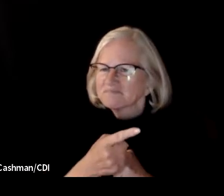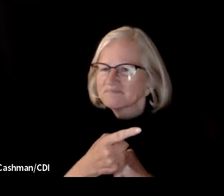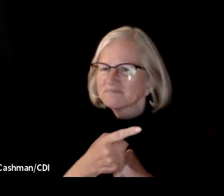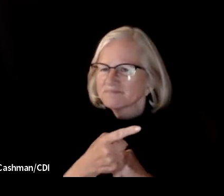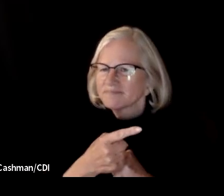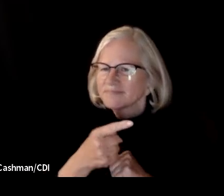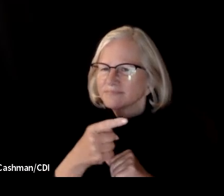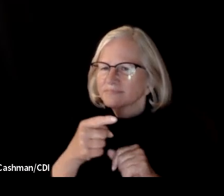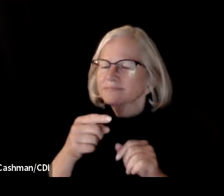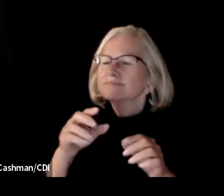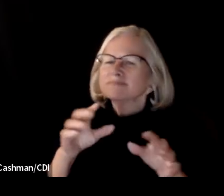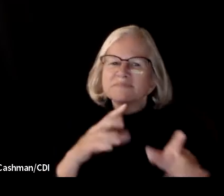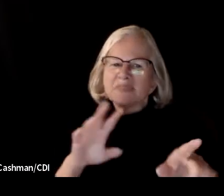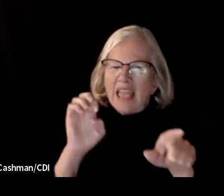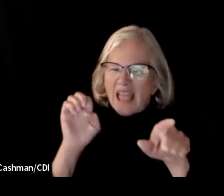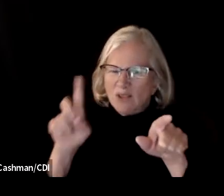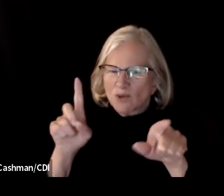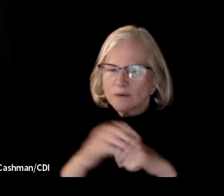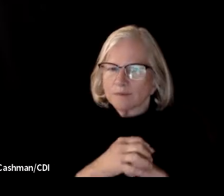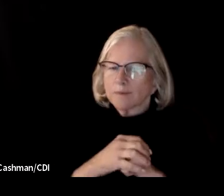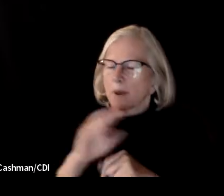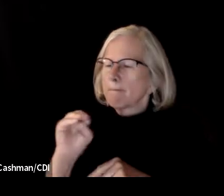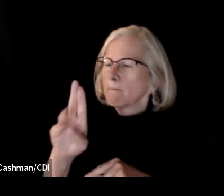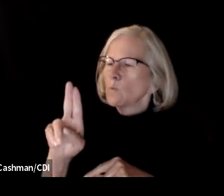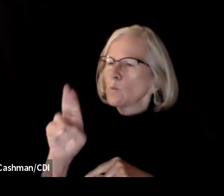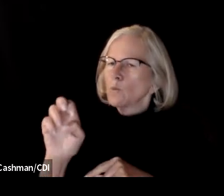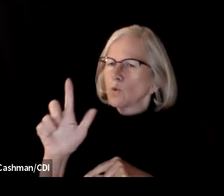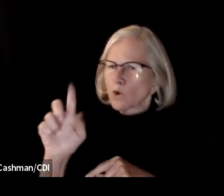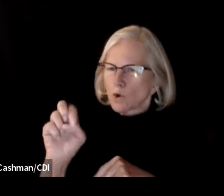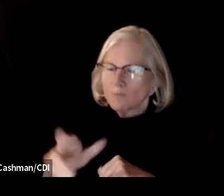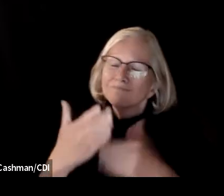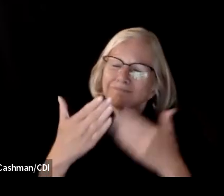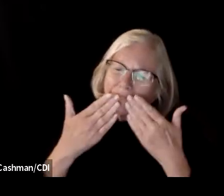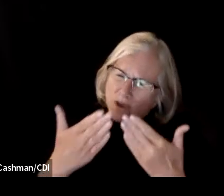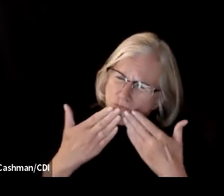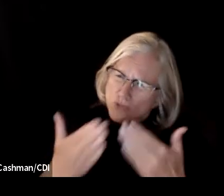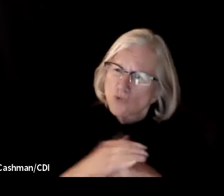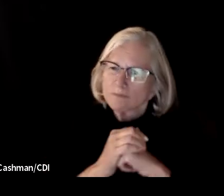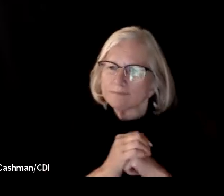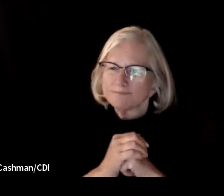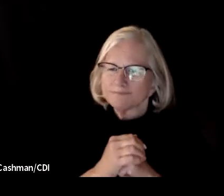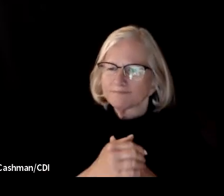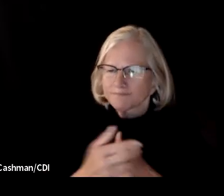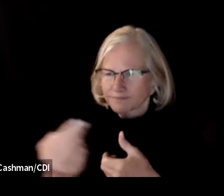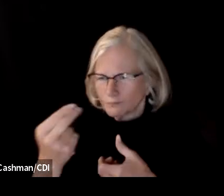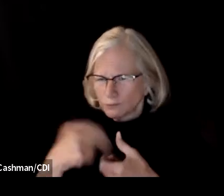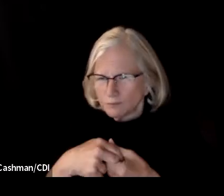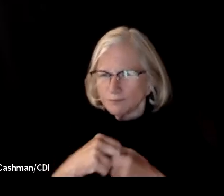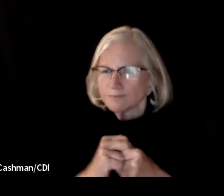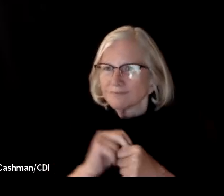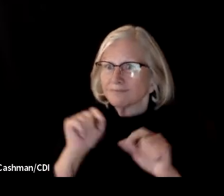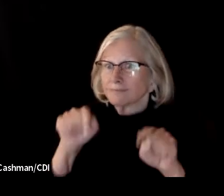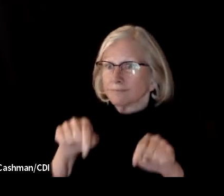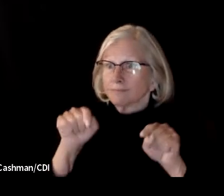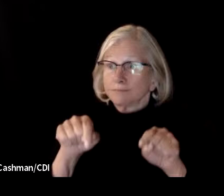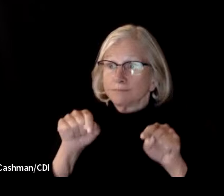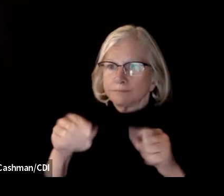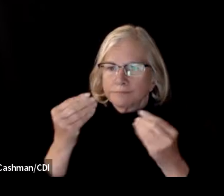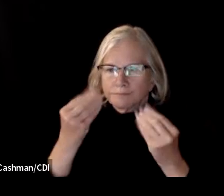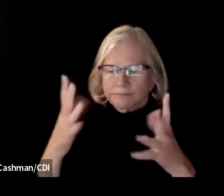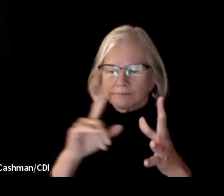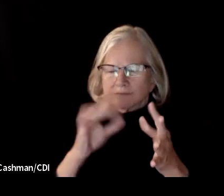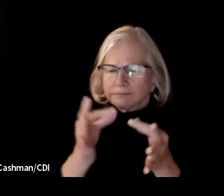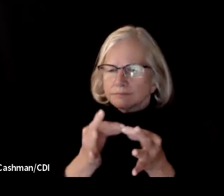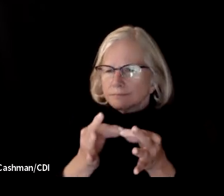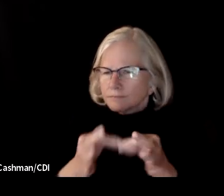Mueller. Thank you. Thank you, Commissioner Malcolm, and thank you everyone for joining the call. This information is incredibly important to our Minnesota families and